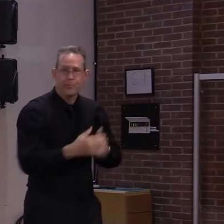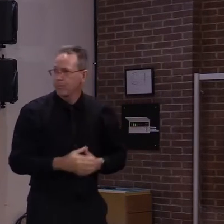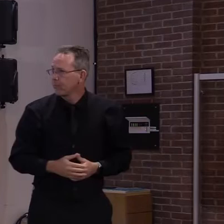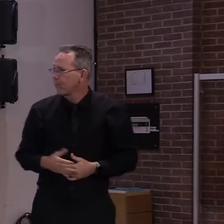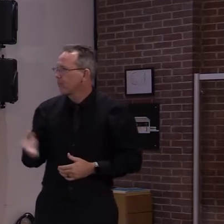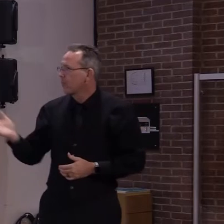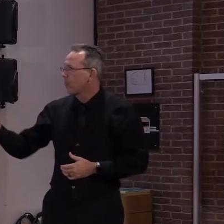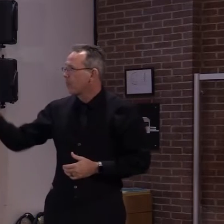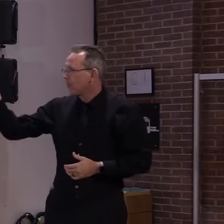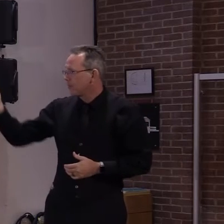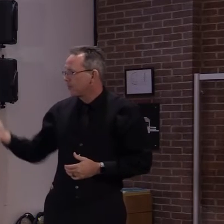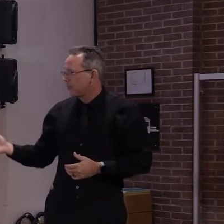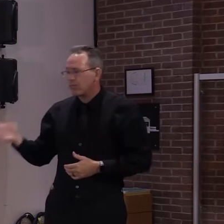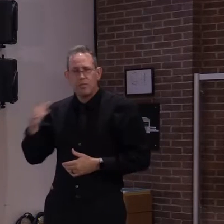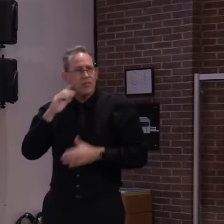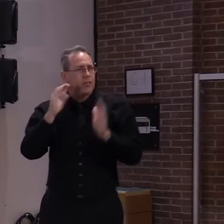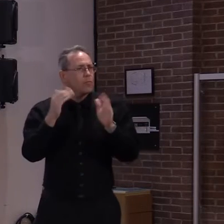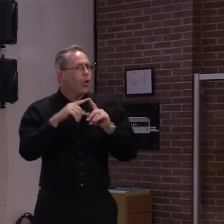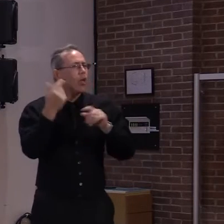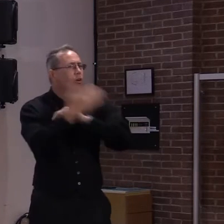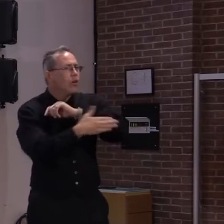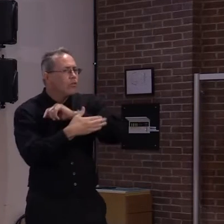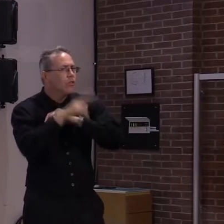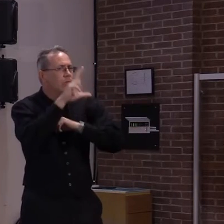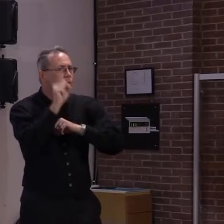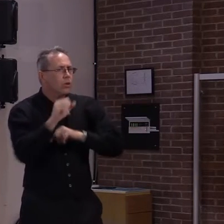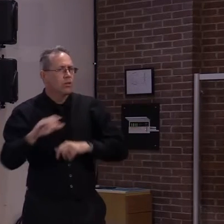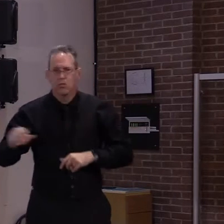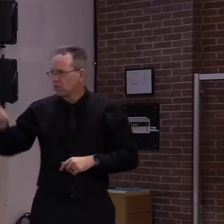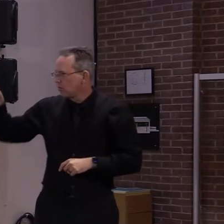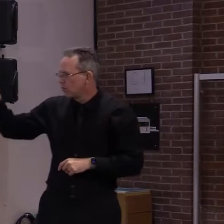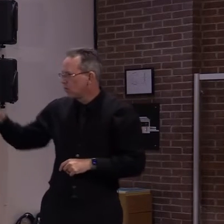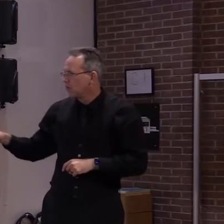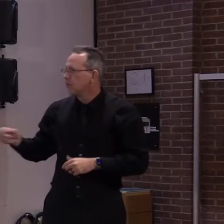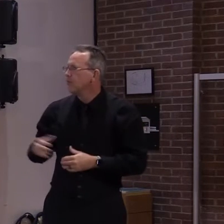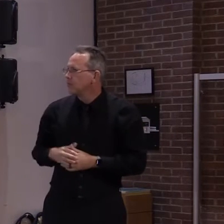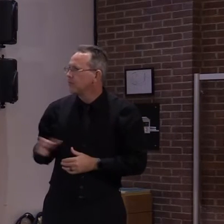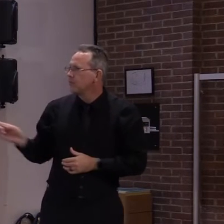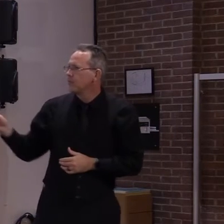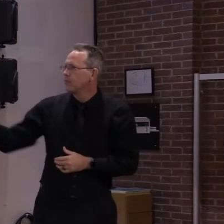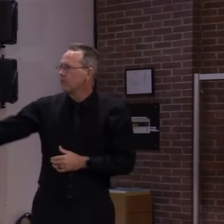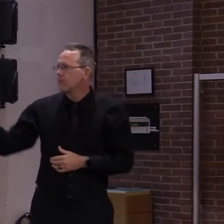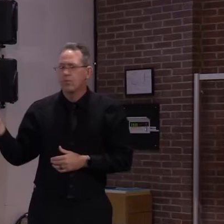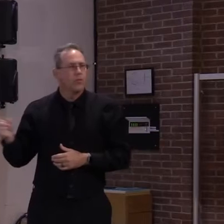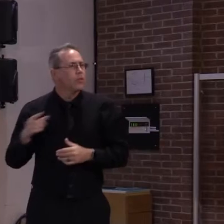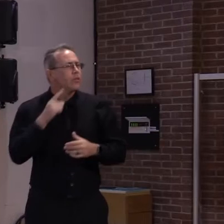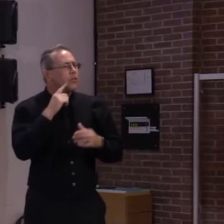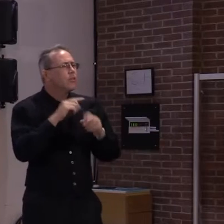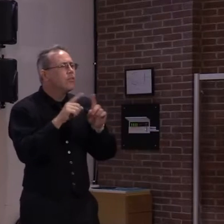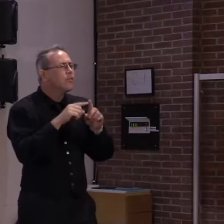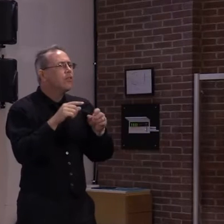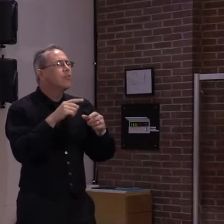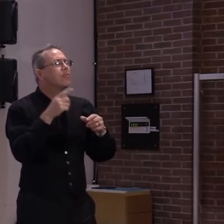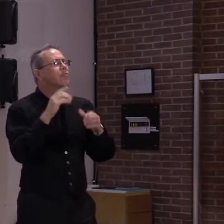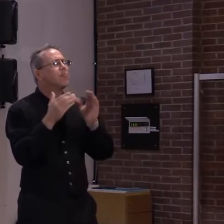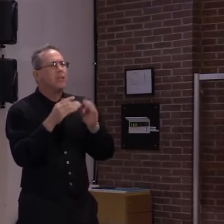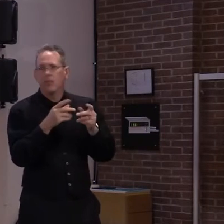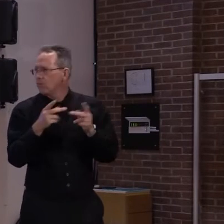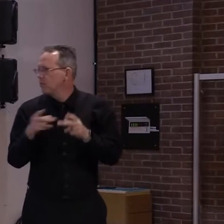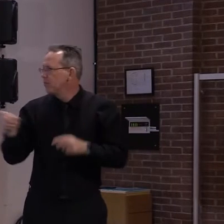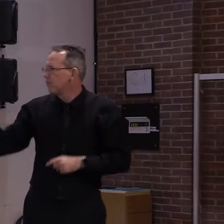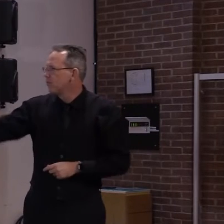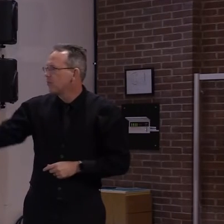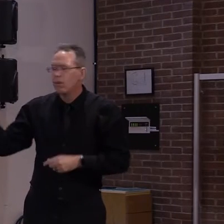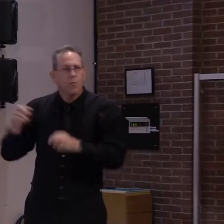at the moment. And a little closer to home, we see similar trends here in the Northeast as well, where we saw